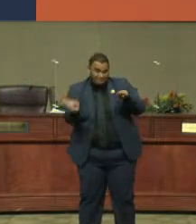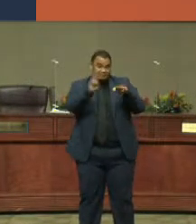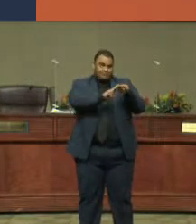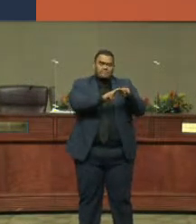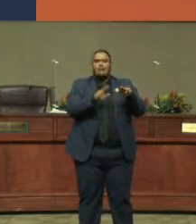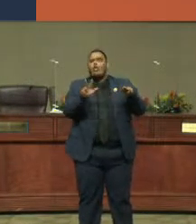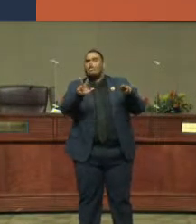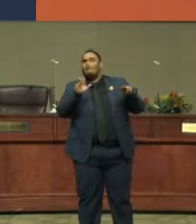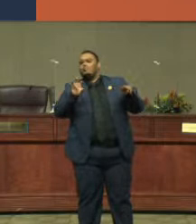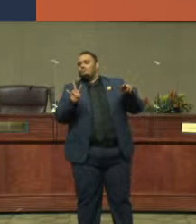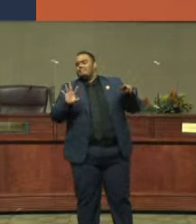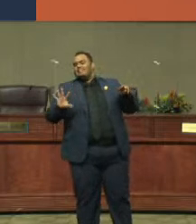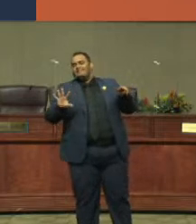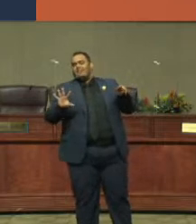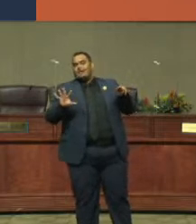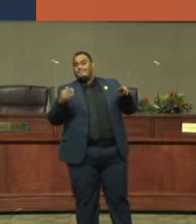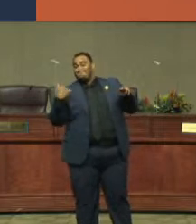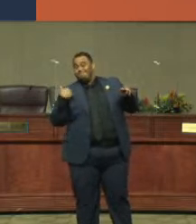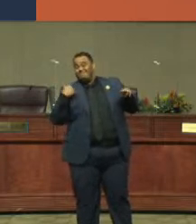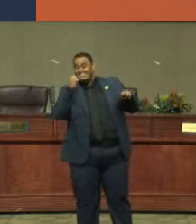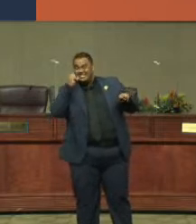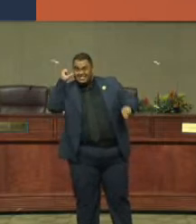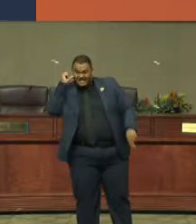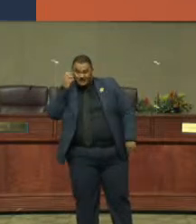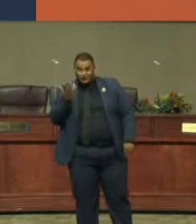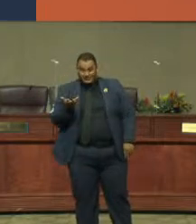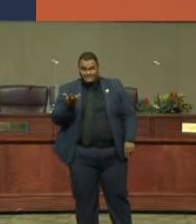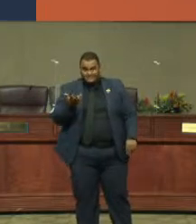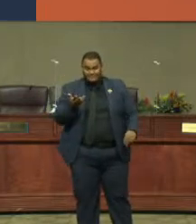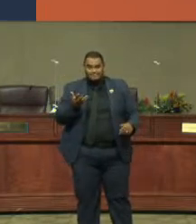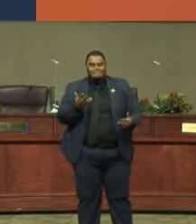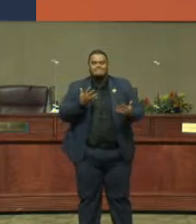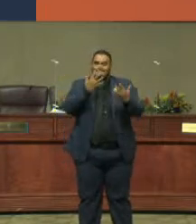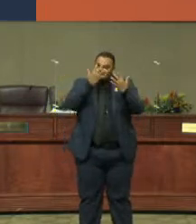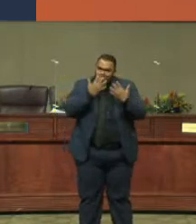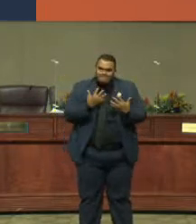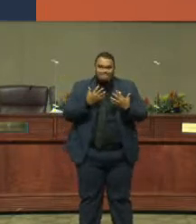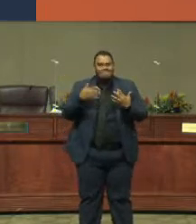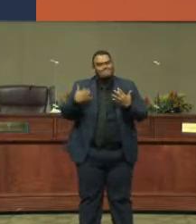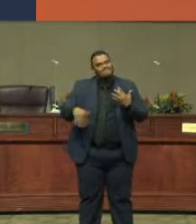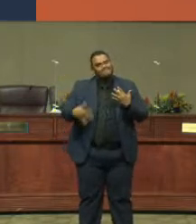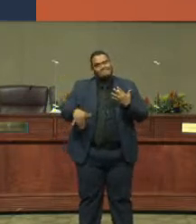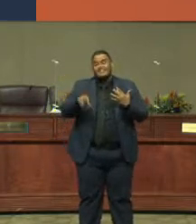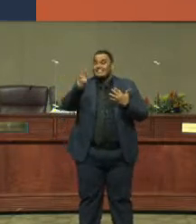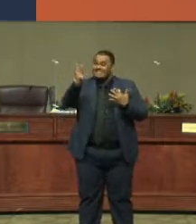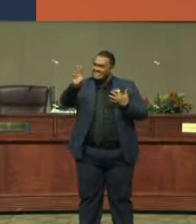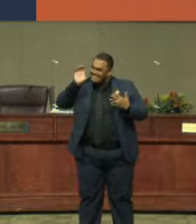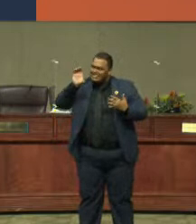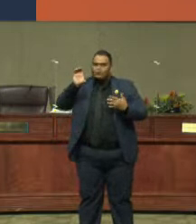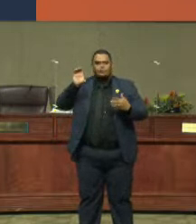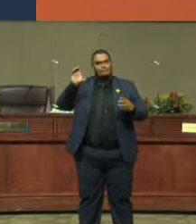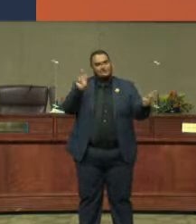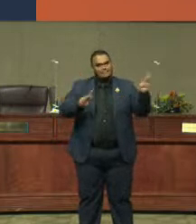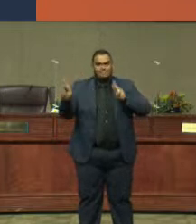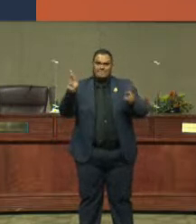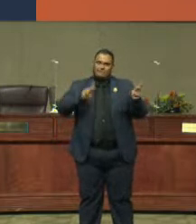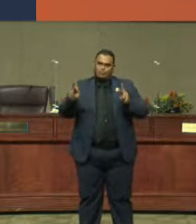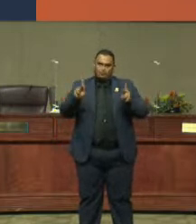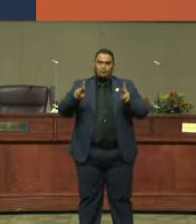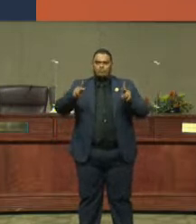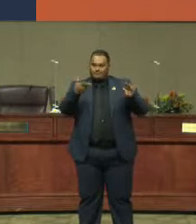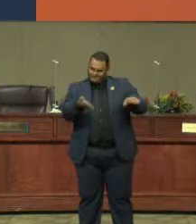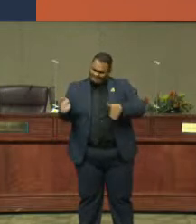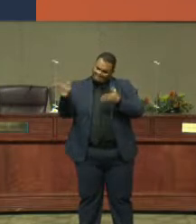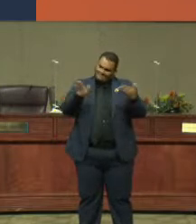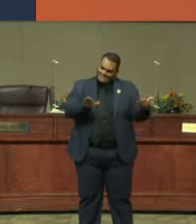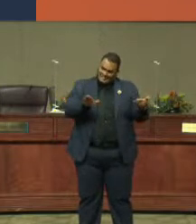from yesterday. Sadly, I report again that 600 Orange County residents have died as a result of the coronavirus,